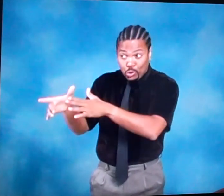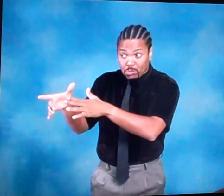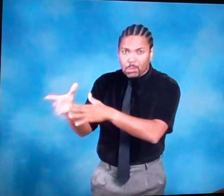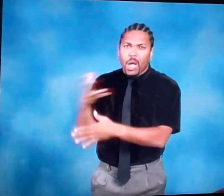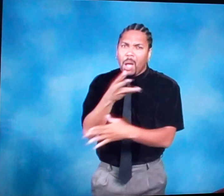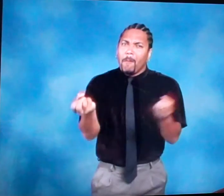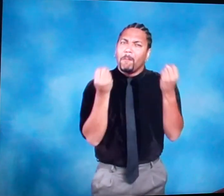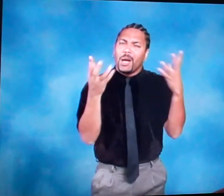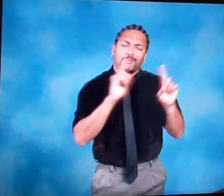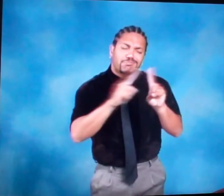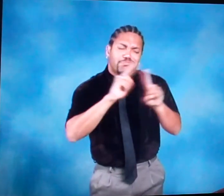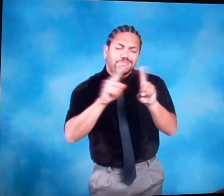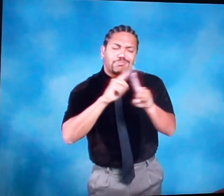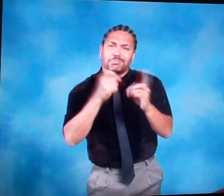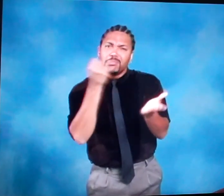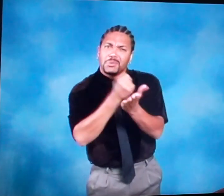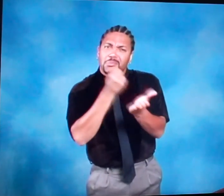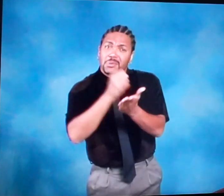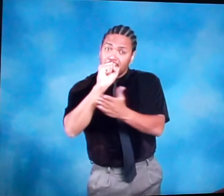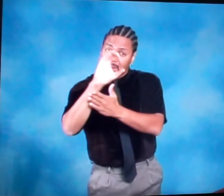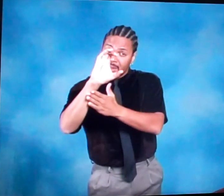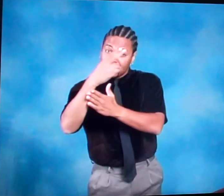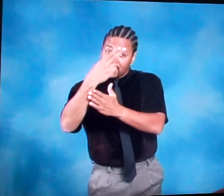Hill does have a financial advisor